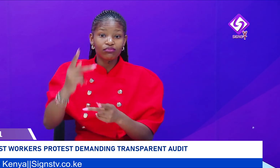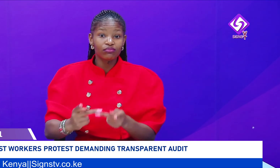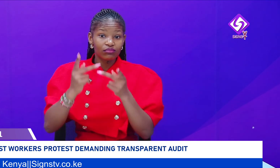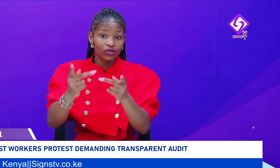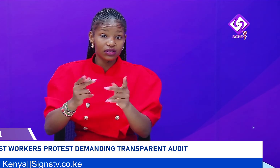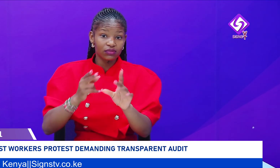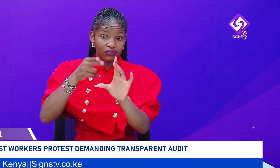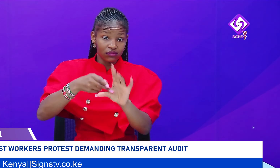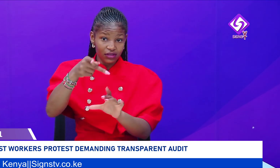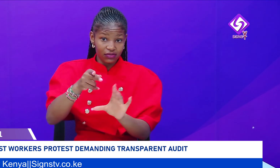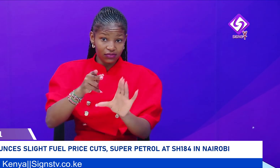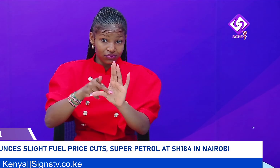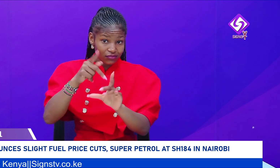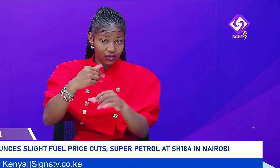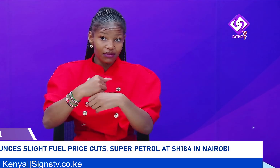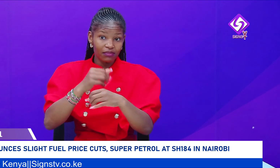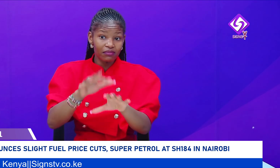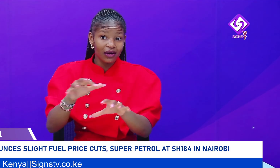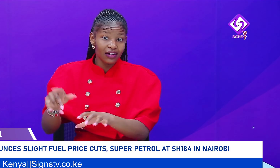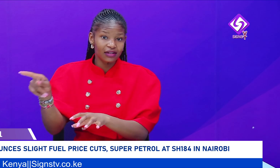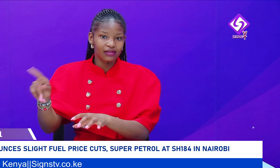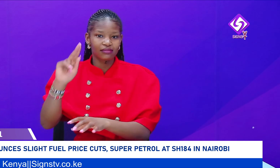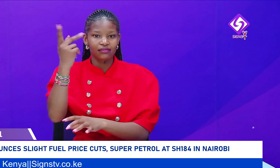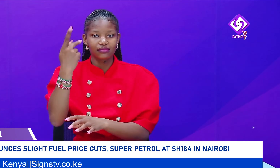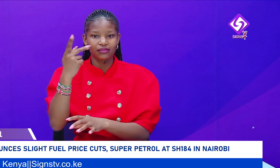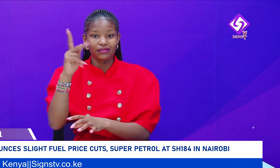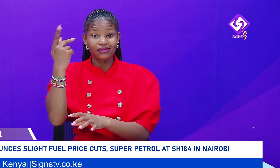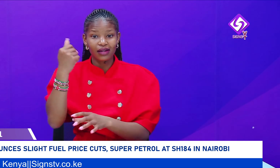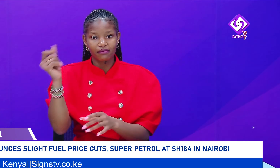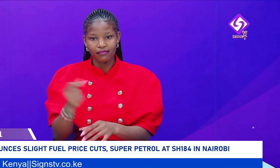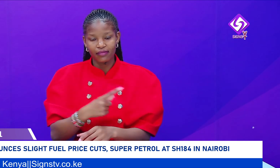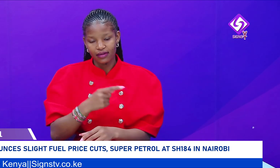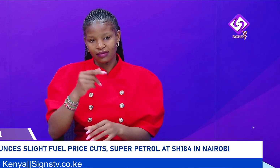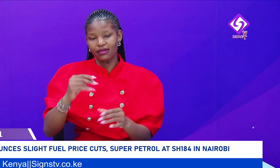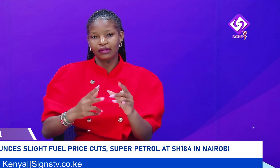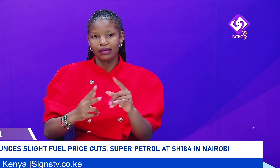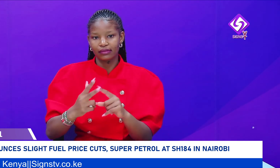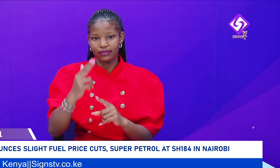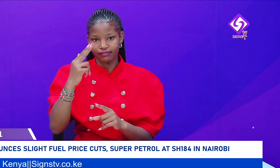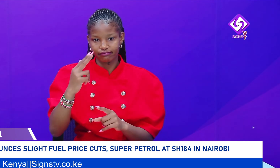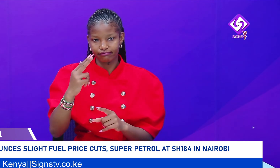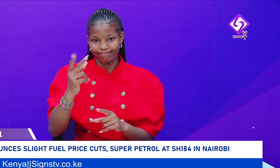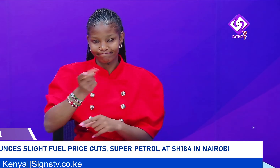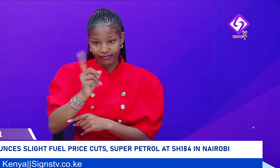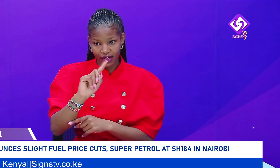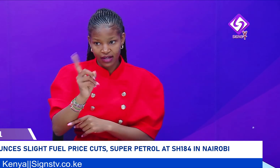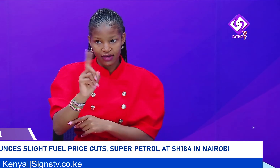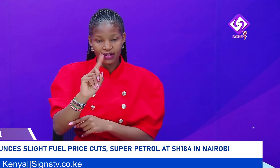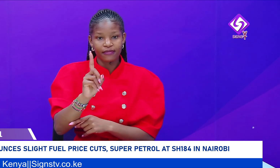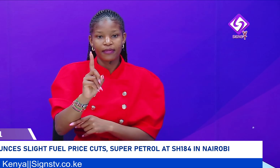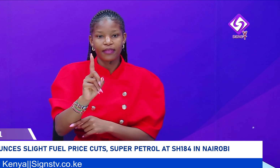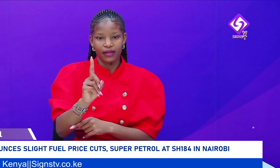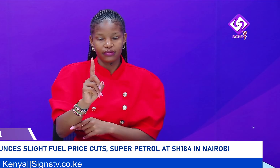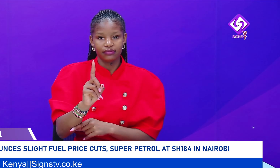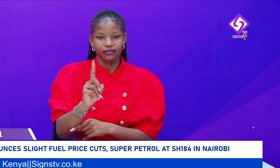Regulatory Authority, EPRA, has announced a slight reduction in fuel prices, marking the second